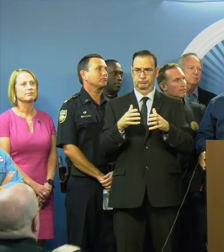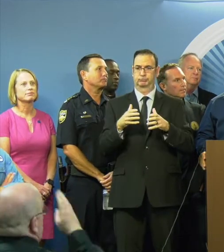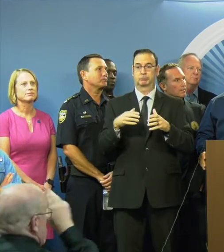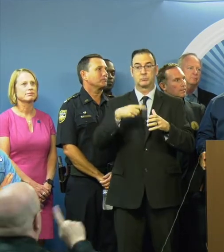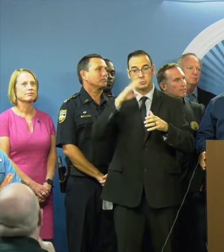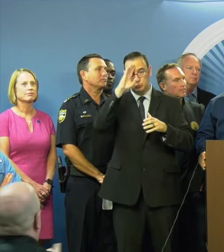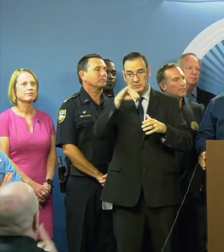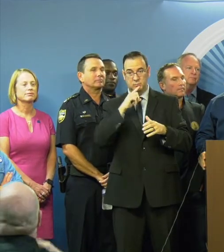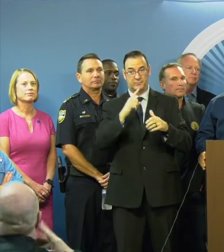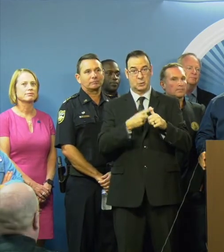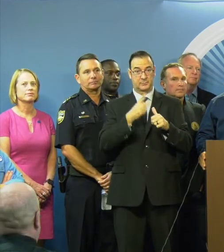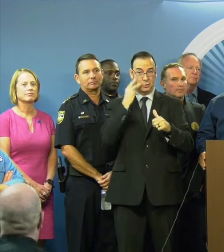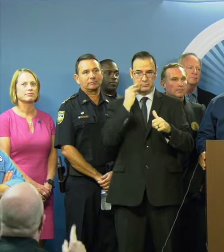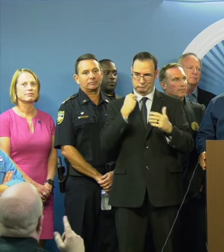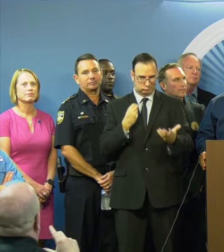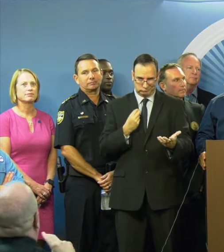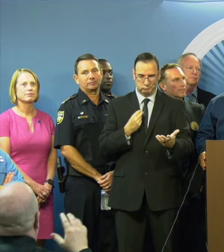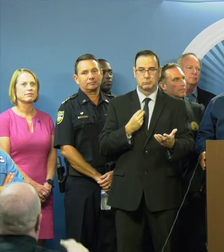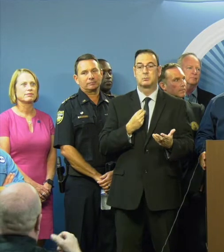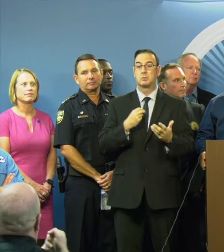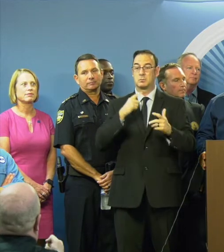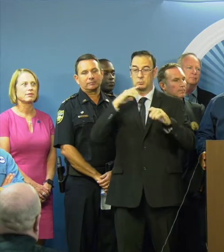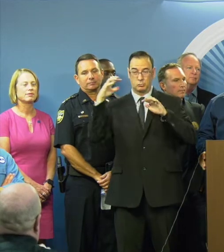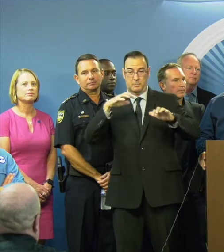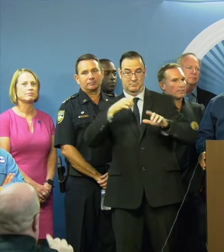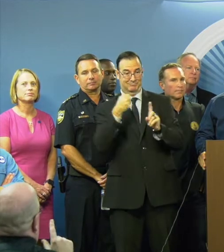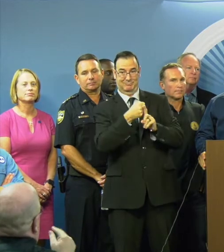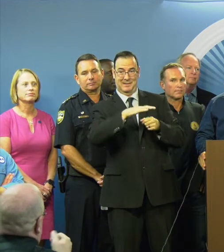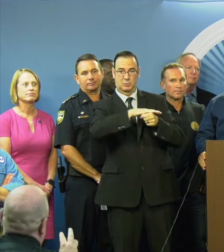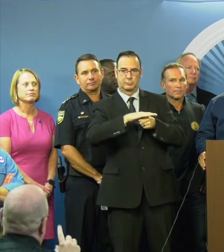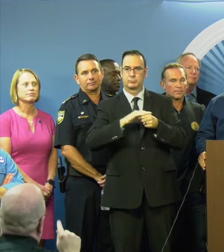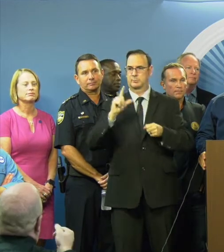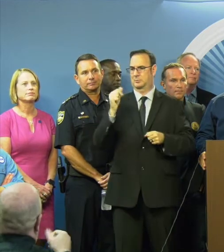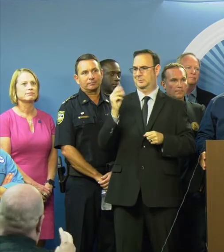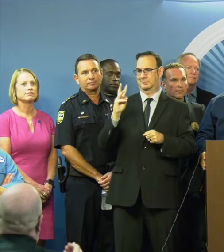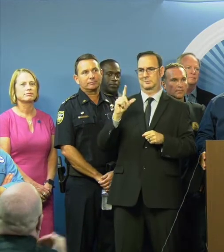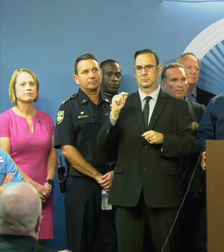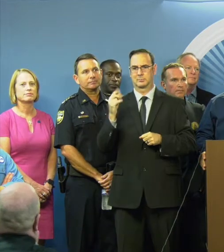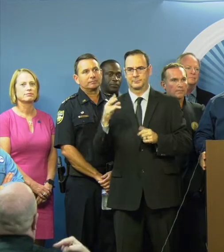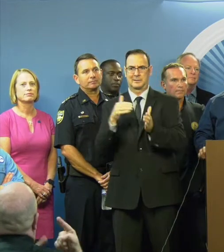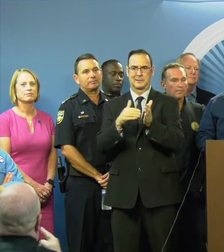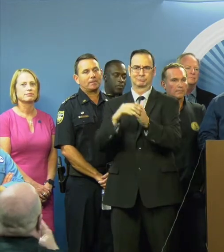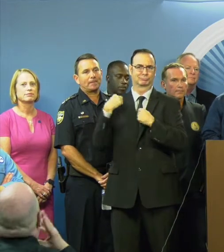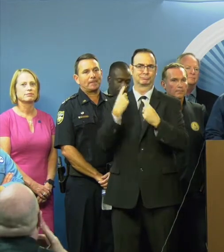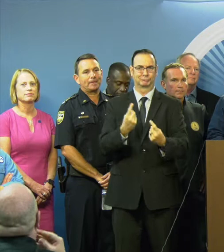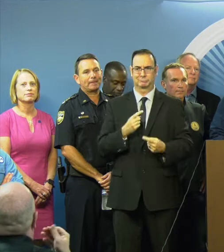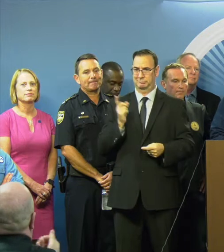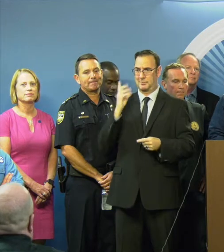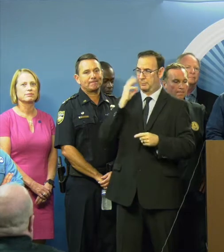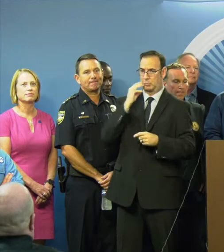first rodeo. We've had storms impacting the area in 16 and 17, and I think that they bring a lot of skill and experience to